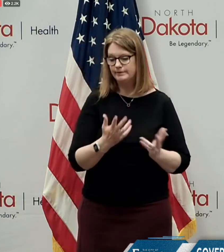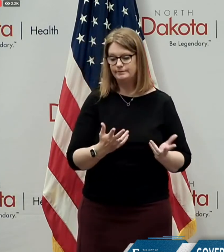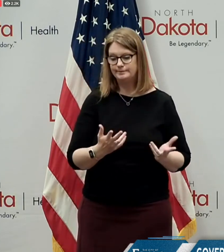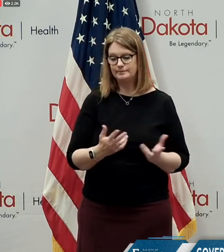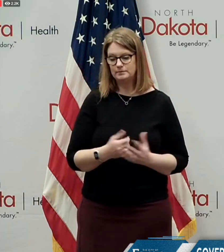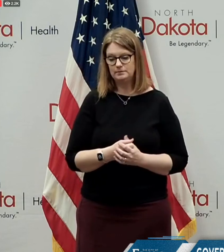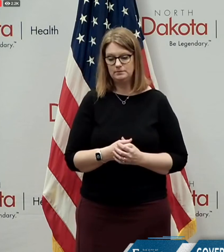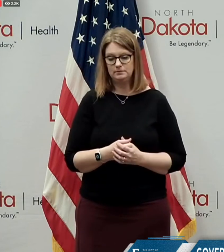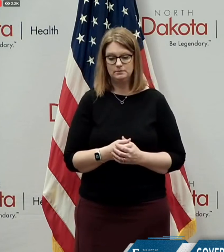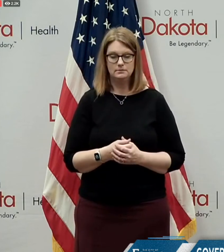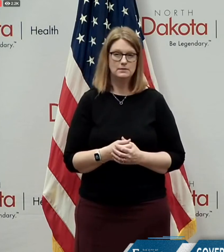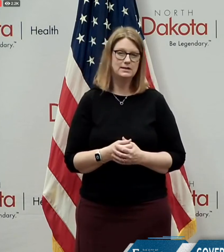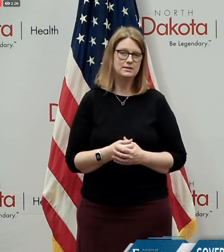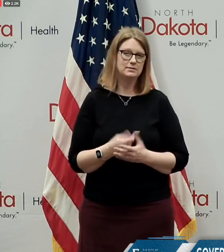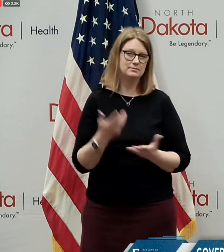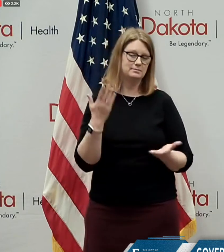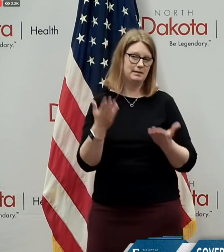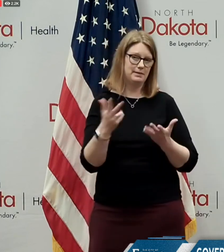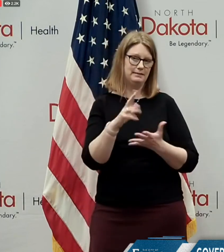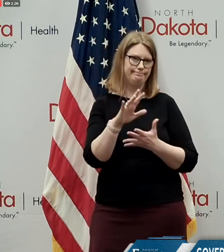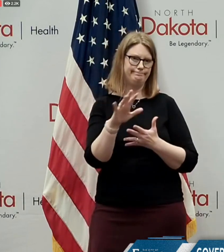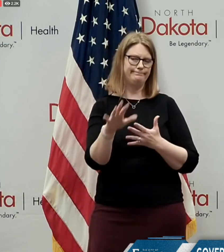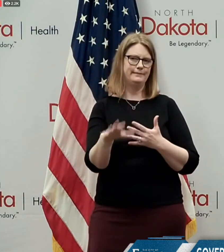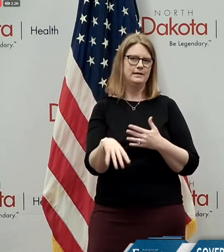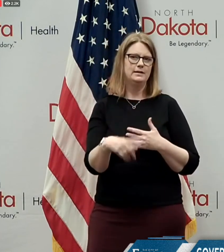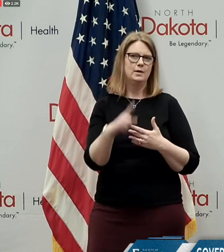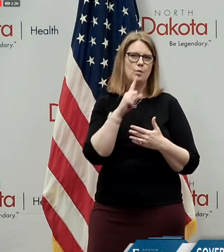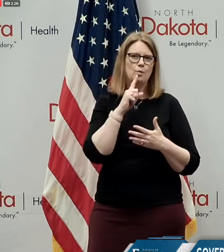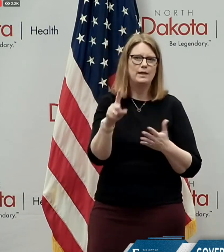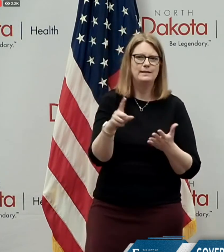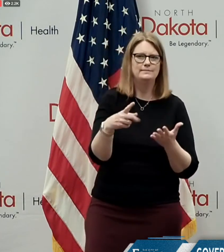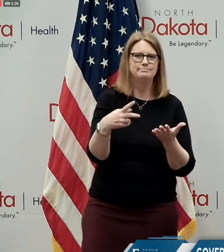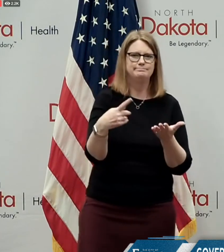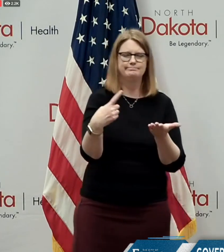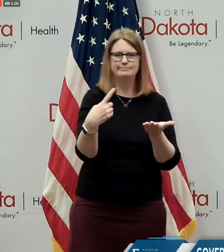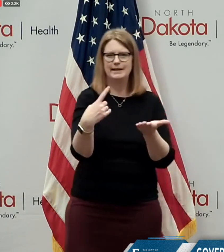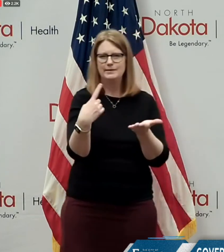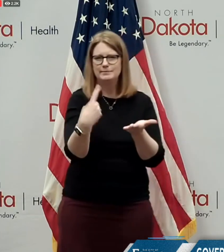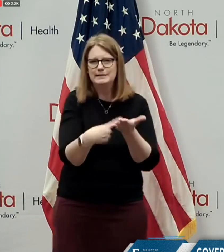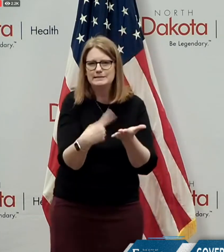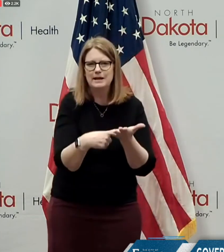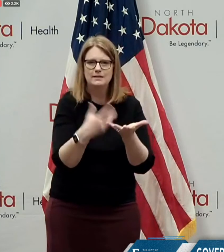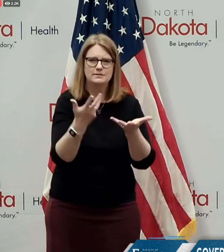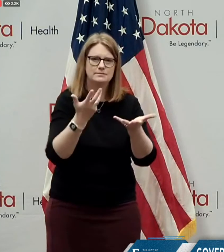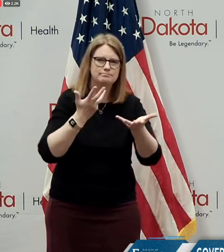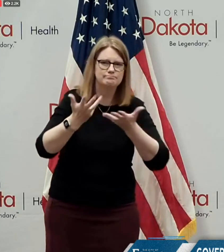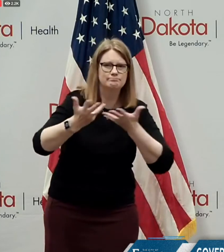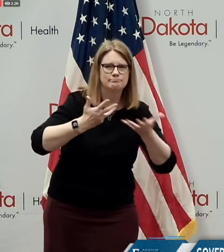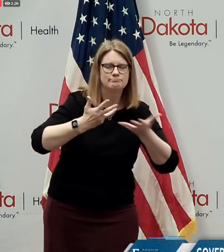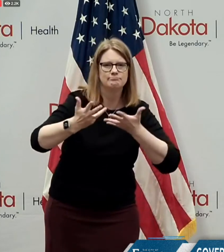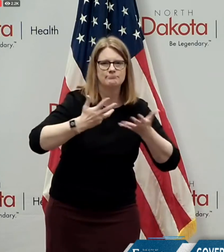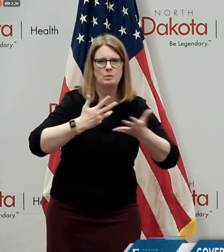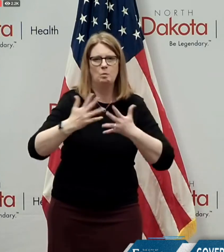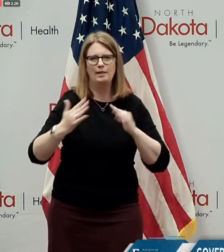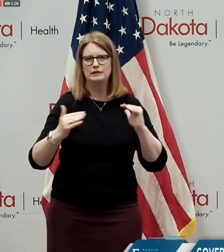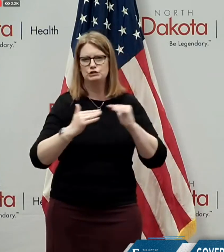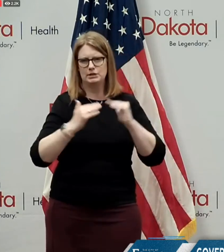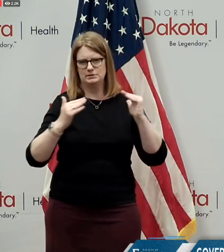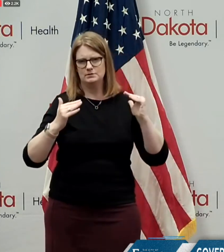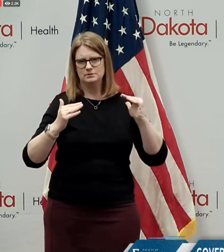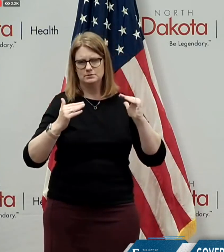broadening a dialogue around justice. I think there's a way to do that, and do that when we're